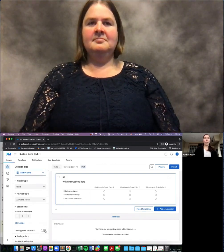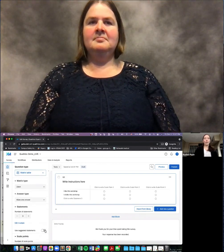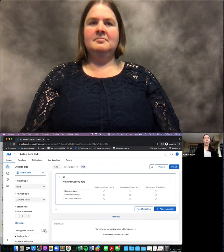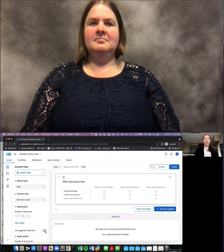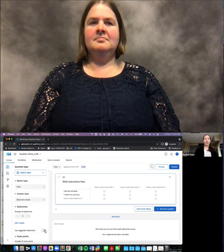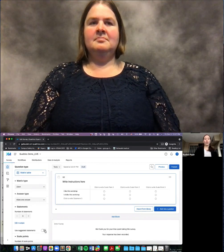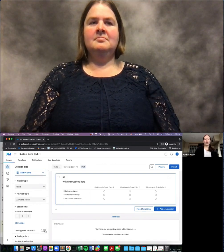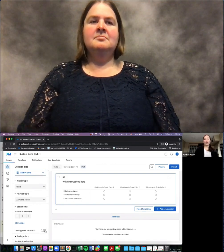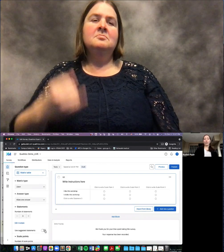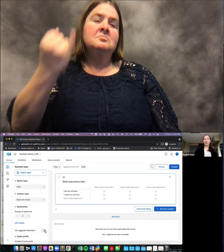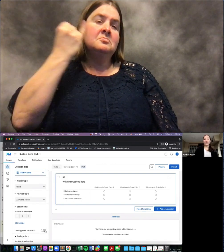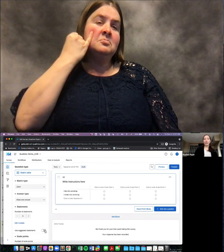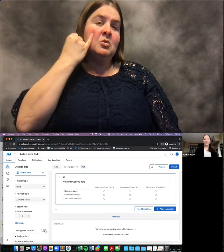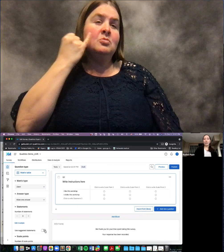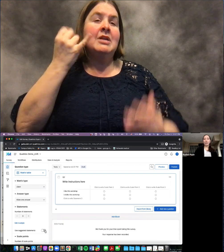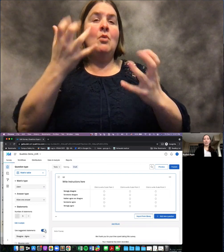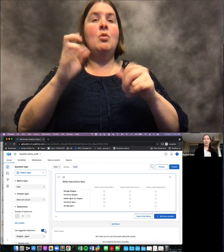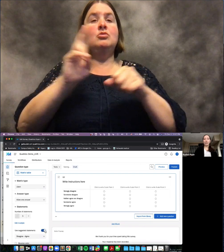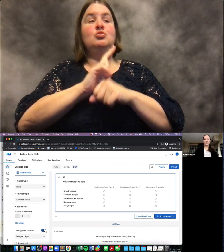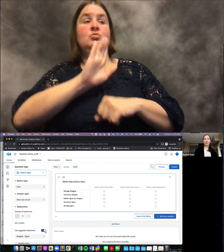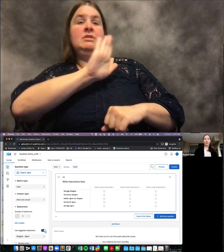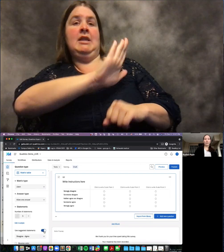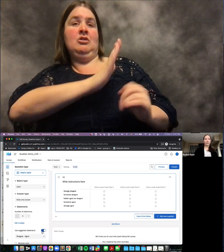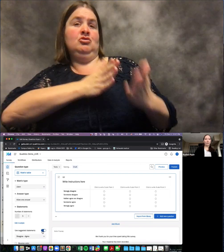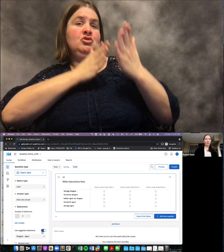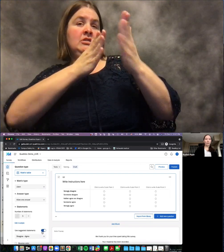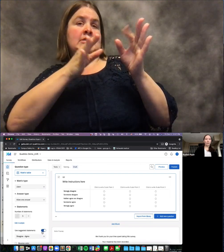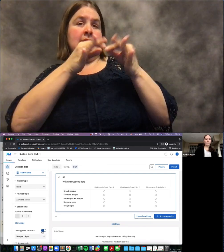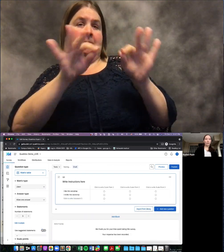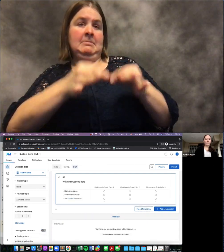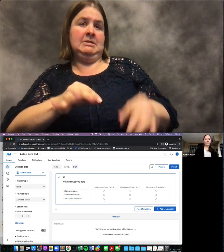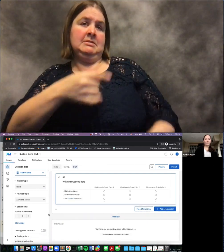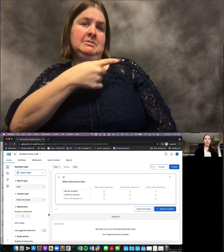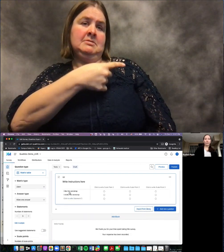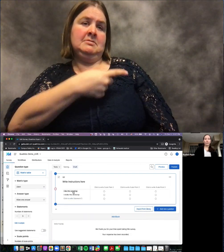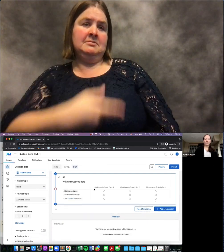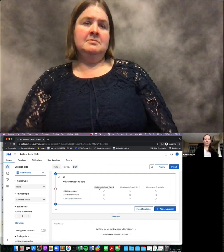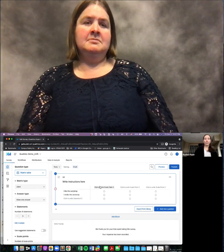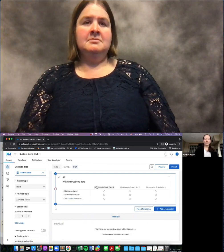Let's say I wanted to use suggested statements.